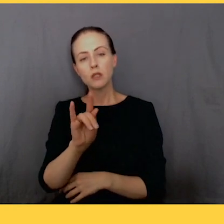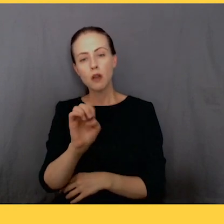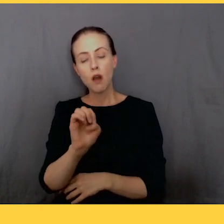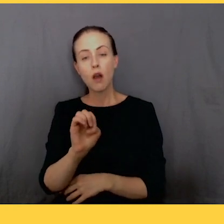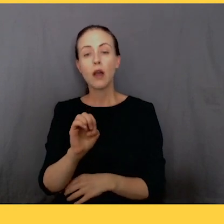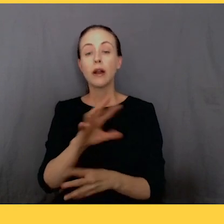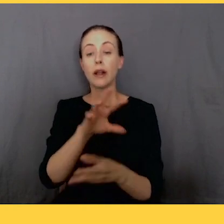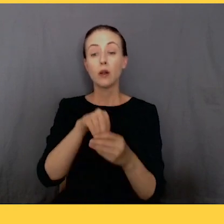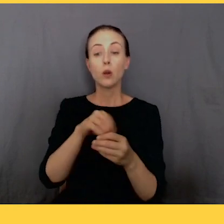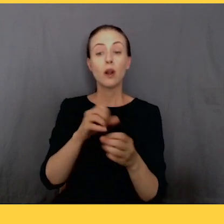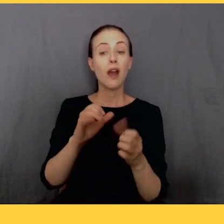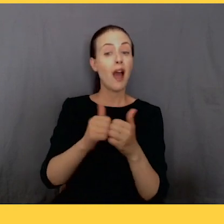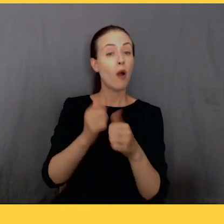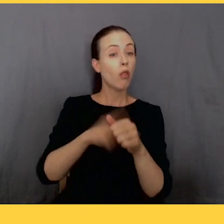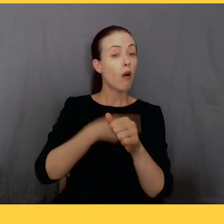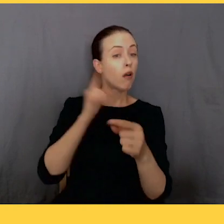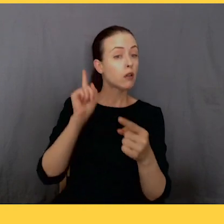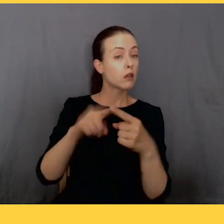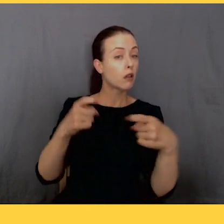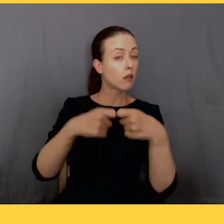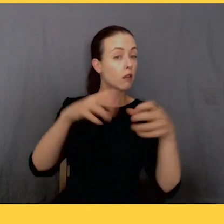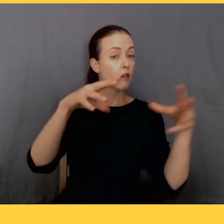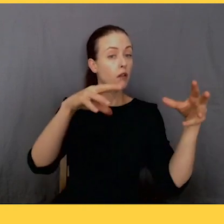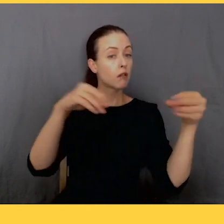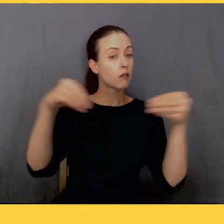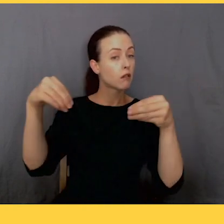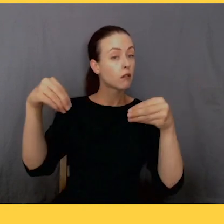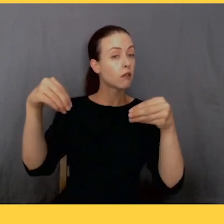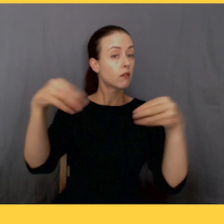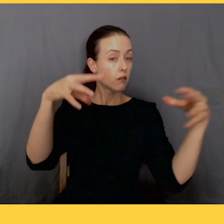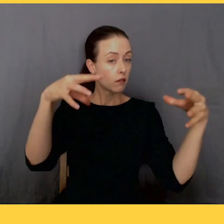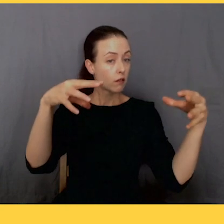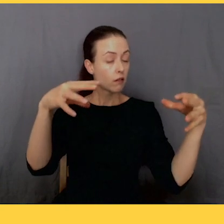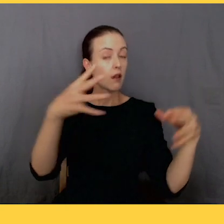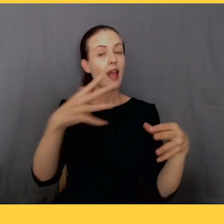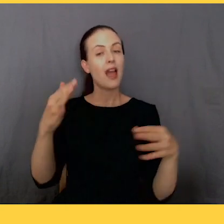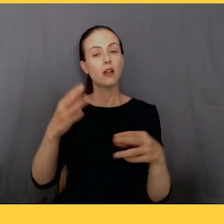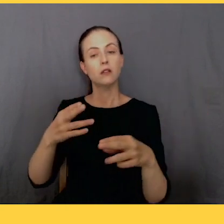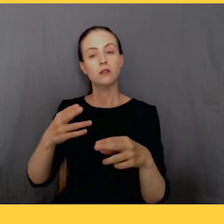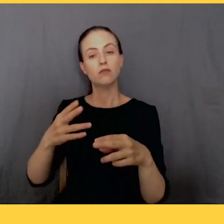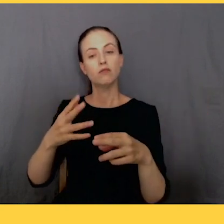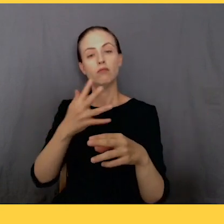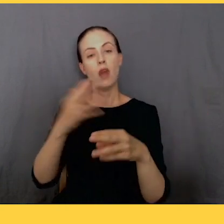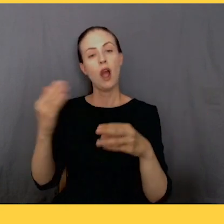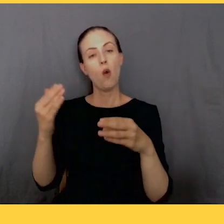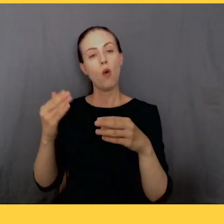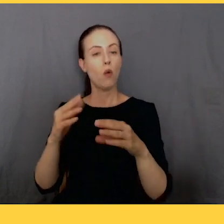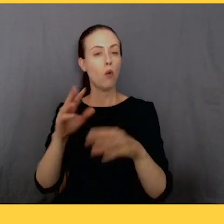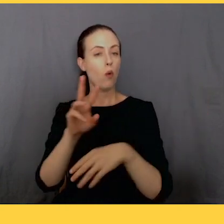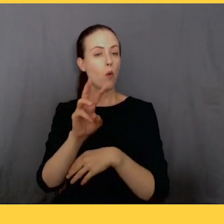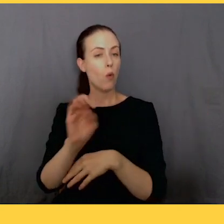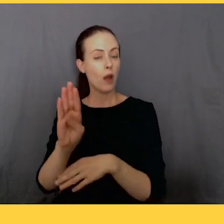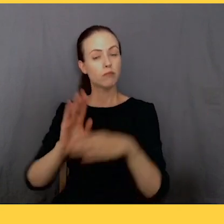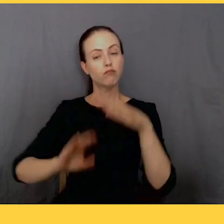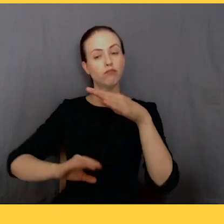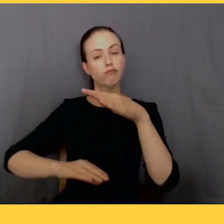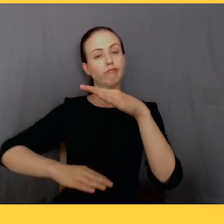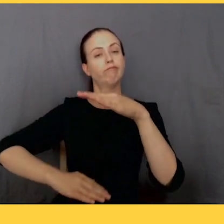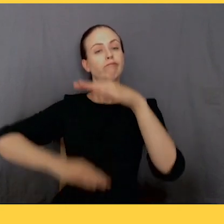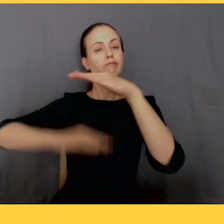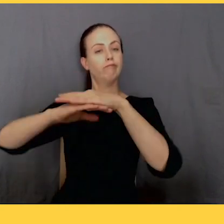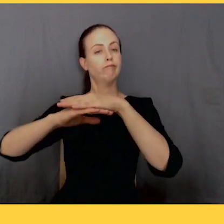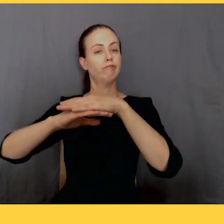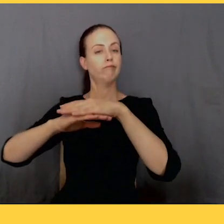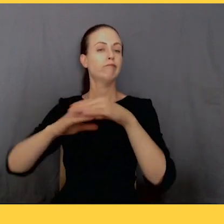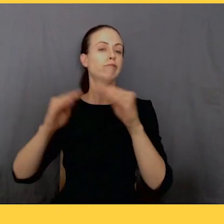increased significantly the capacity of our website. In addition to the pull information, where a customer can go pull